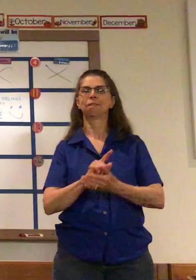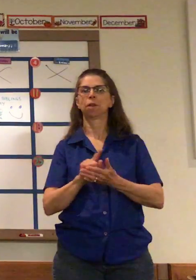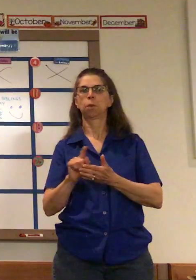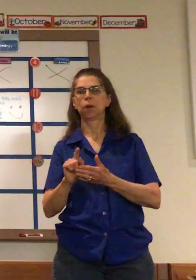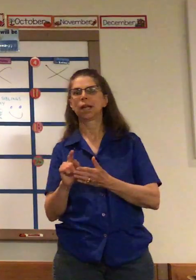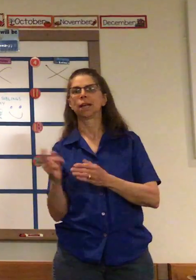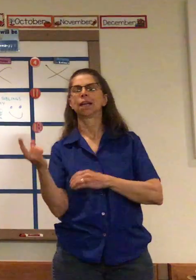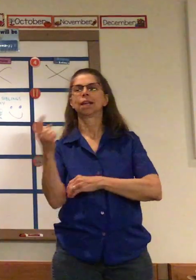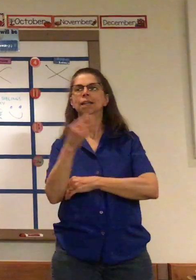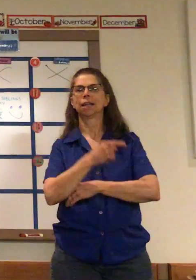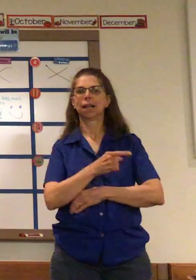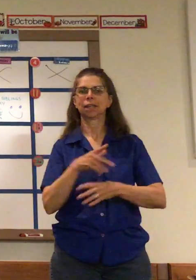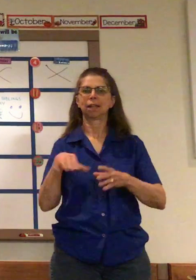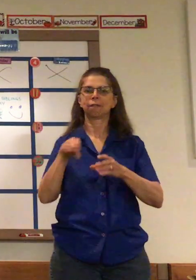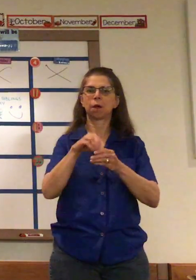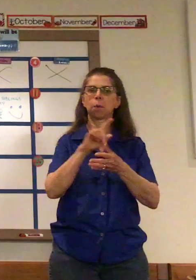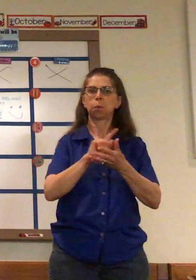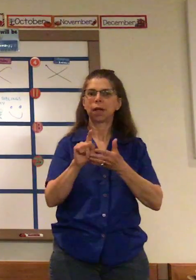Days of the week.